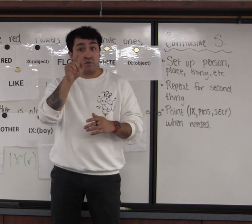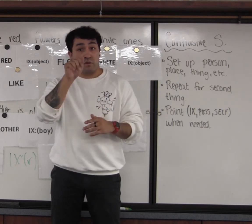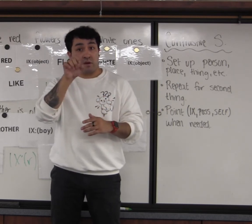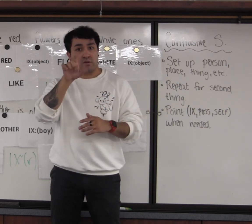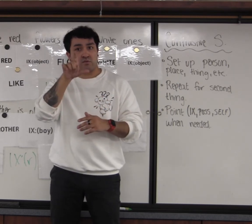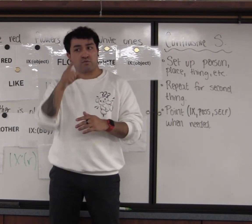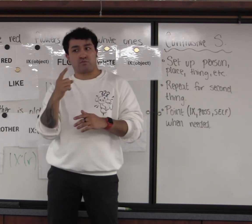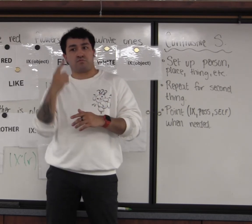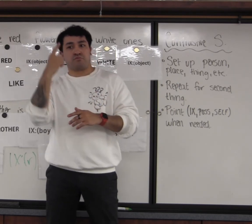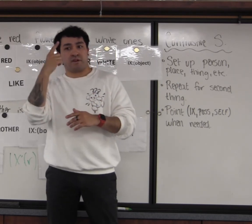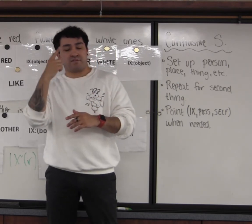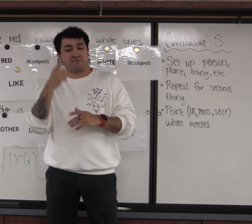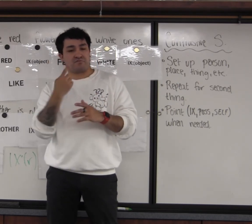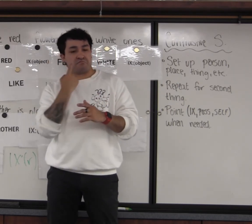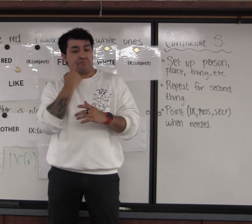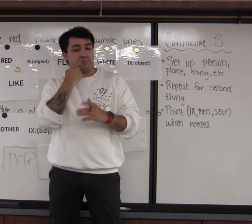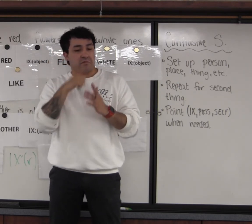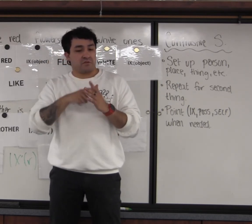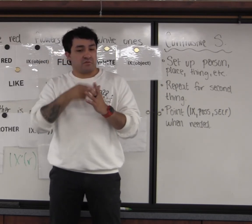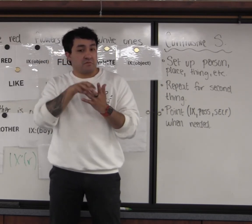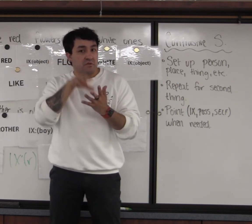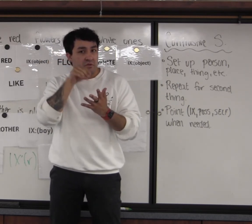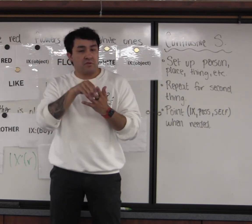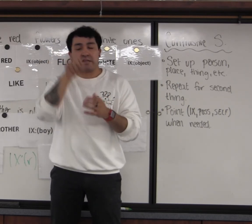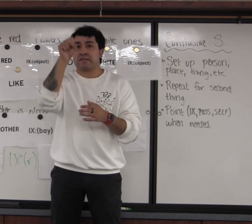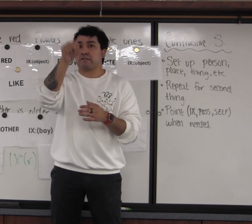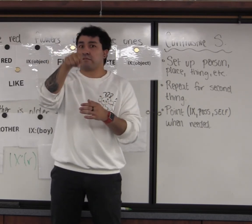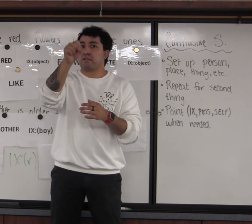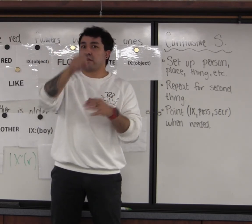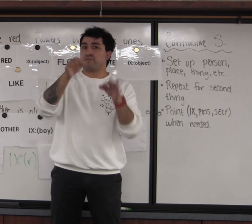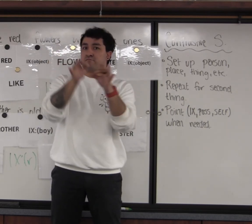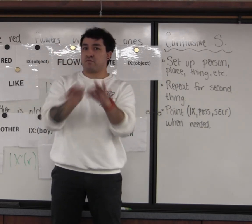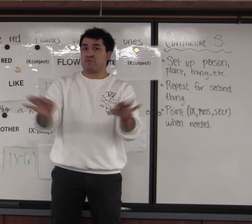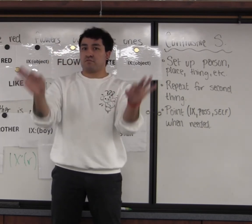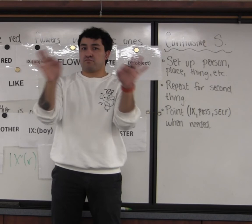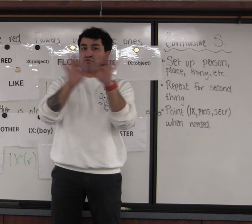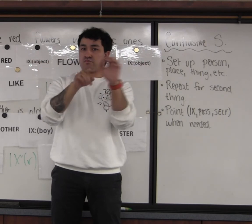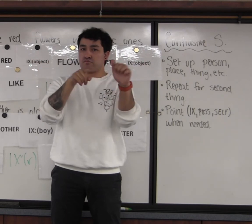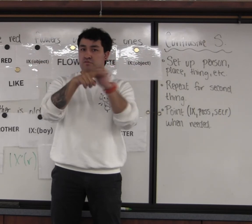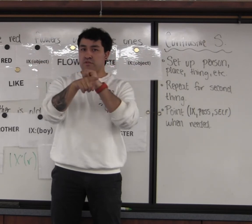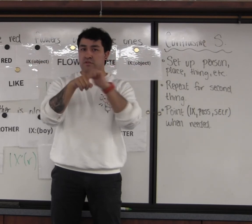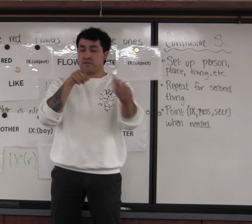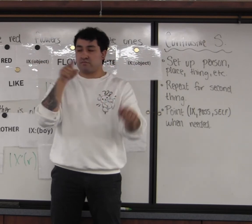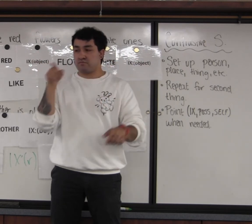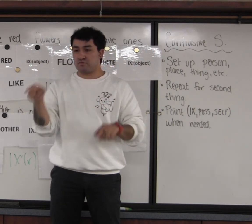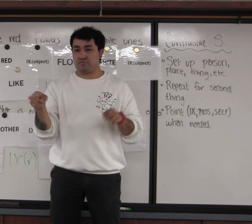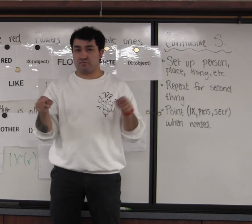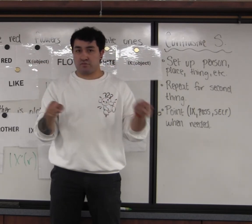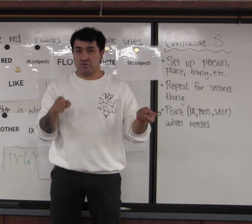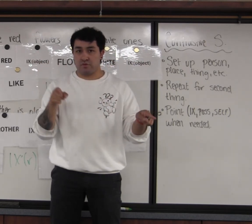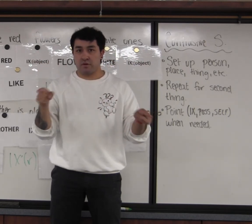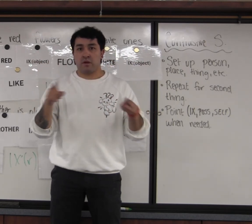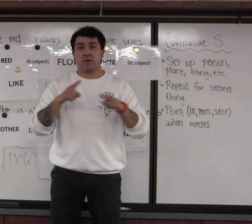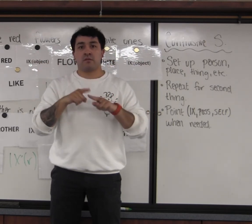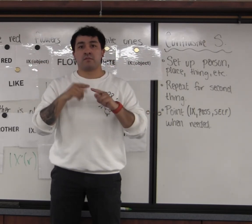to start. Please start with pointing when you're first learning. Make sure that you're trying to be as clear as possible. But as you